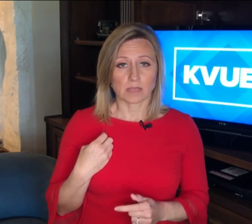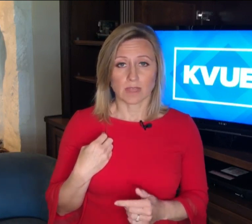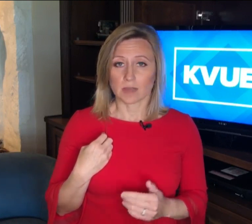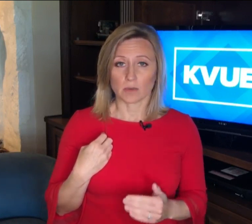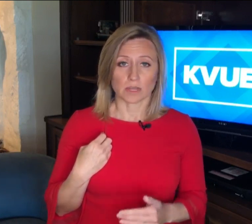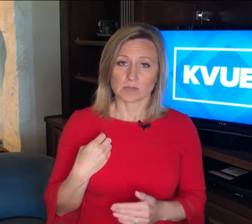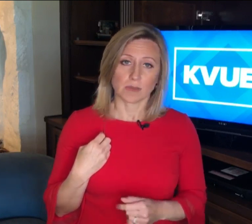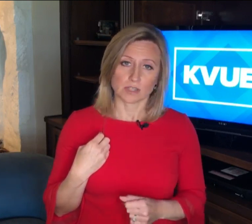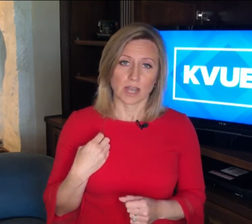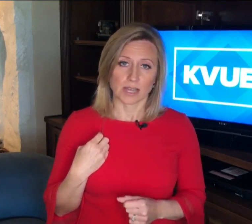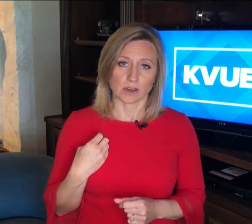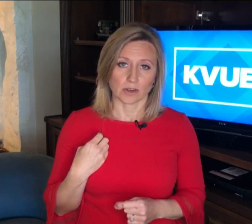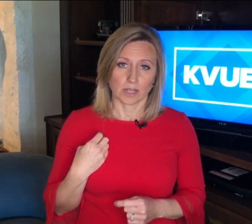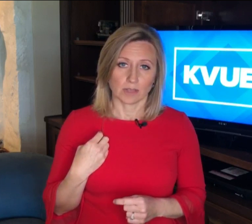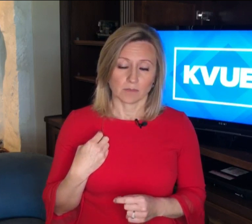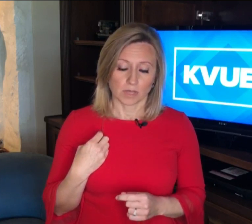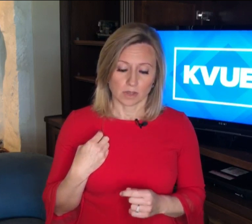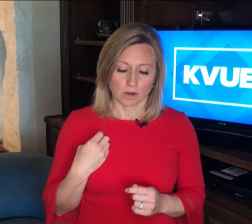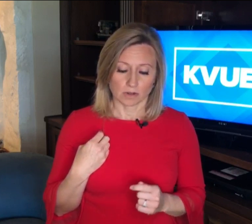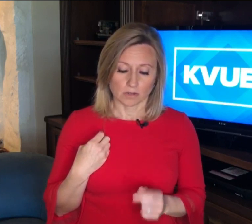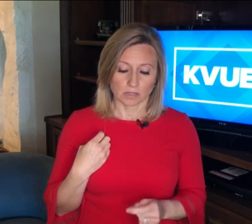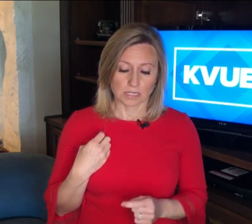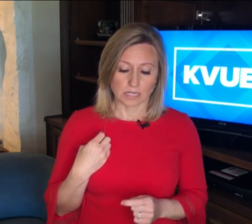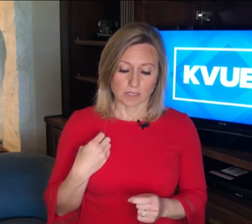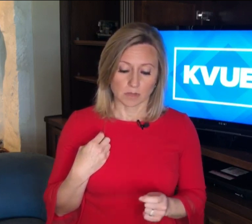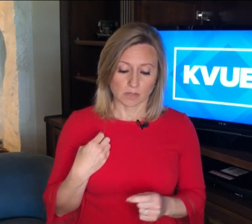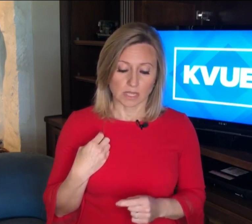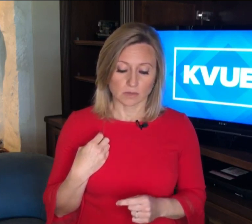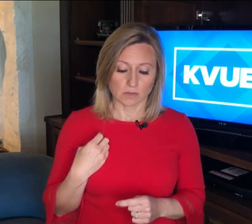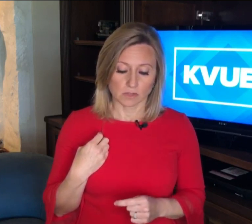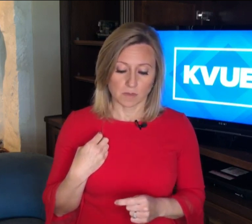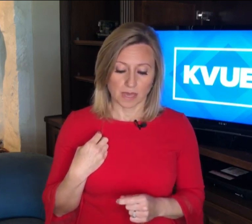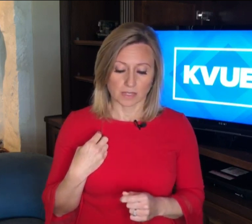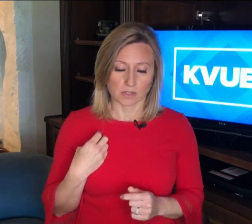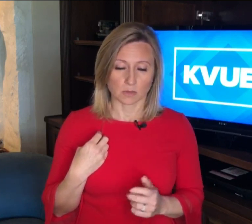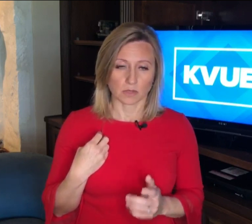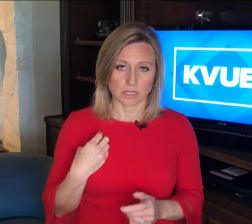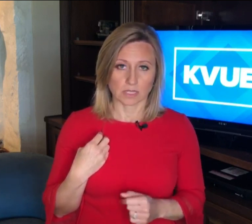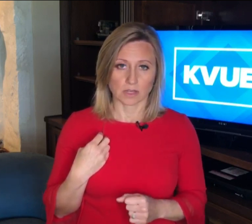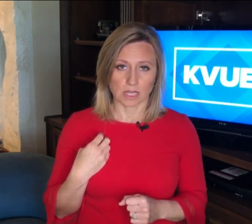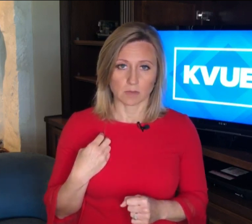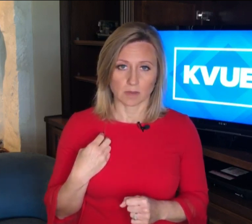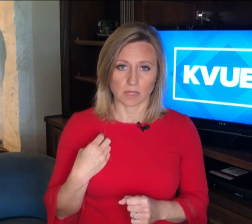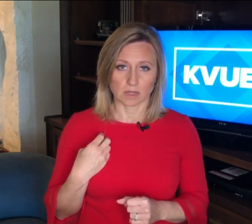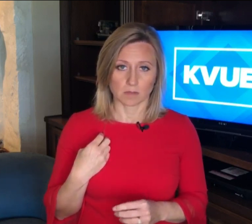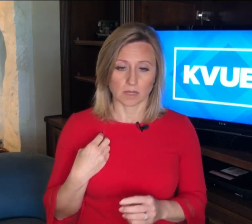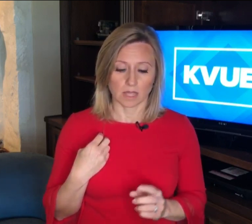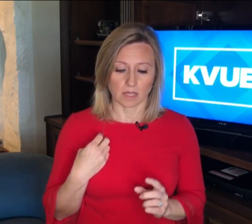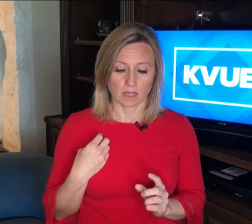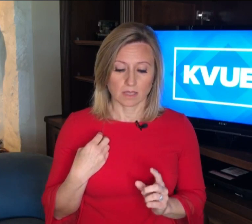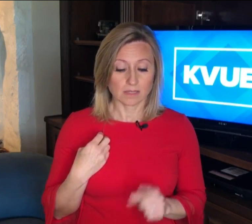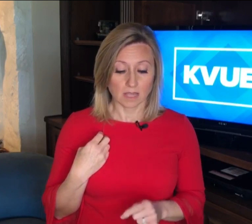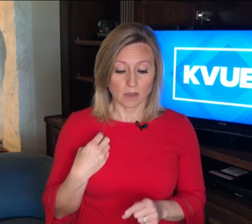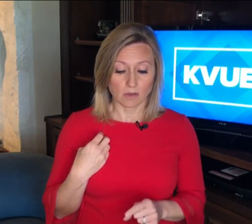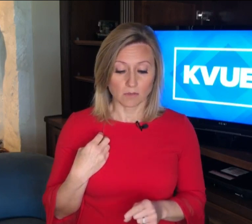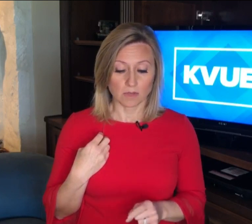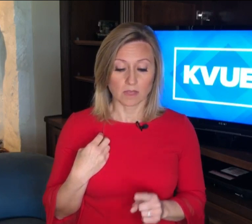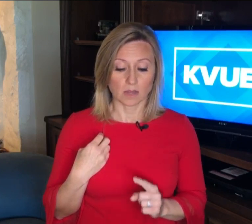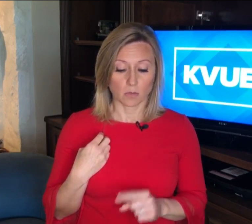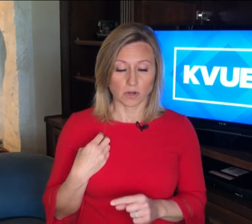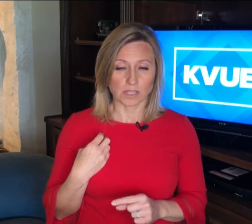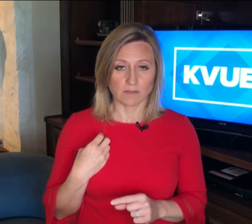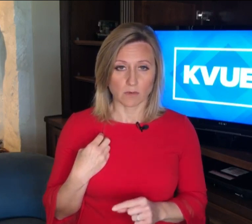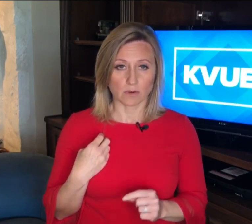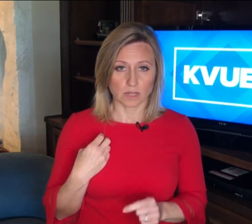authorities believe that number is much higher. We are struggling to get some of those test results back, and so we'll continue to keep you updated. But a stay